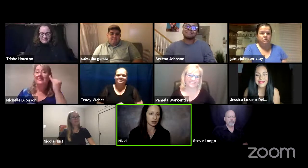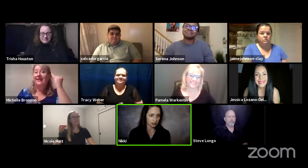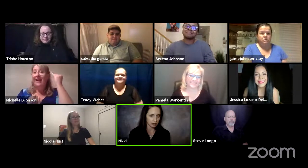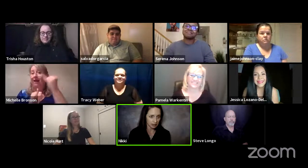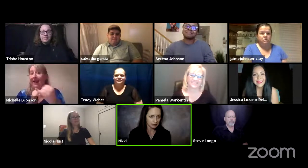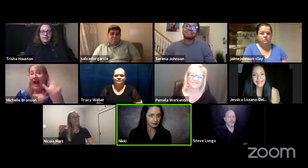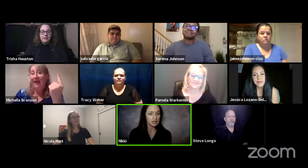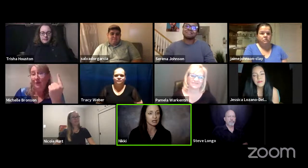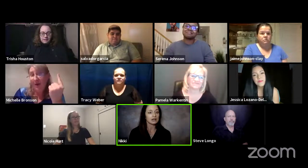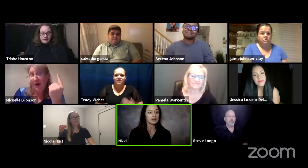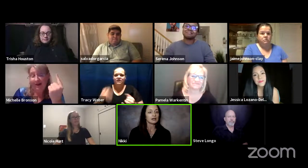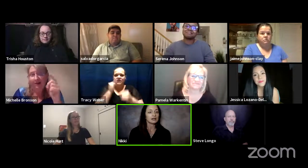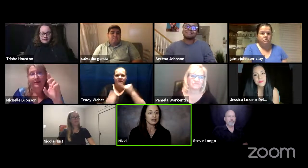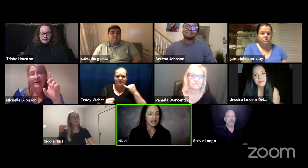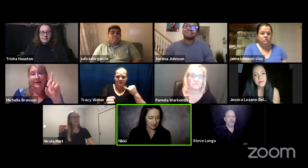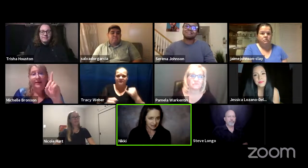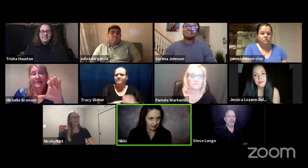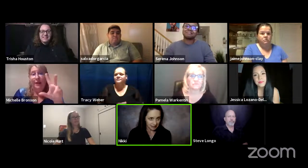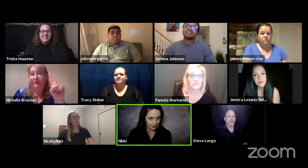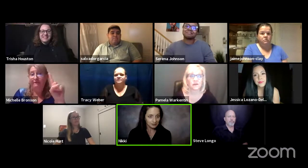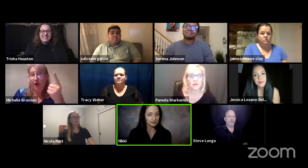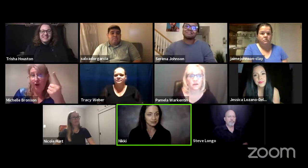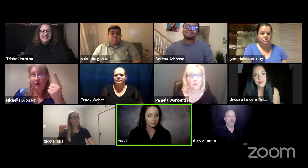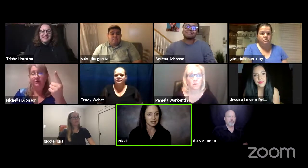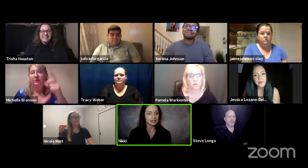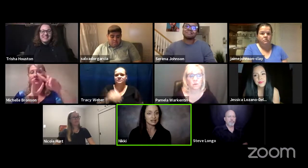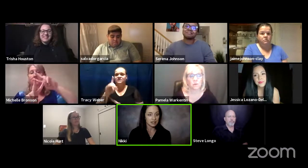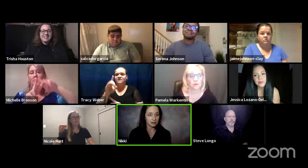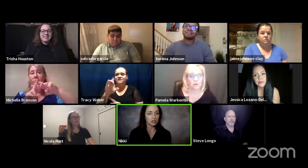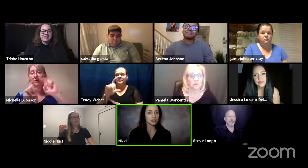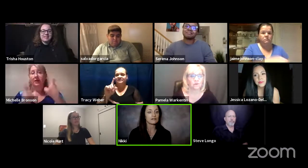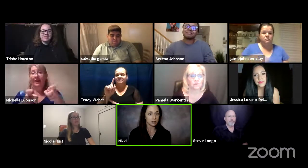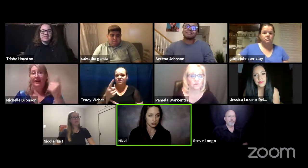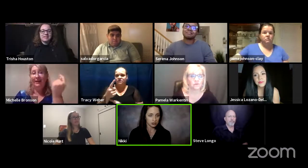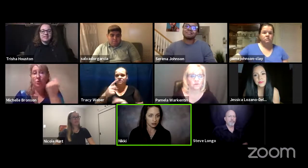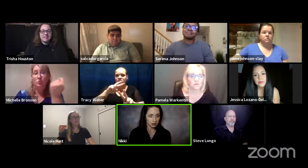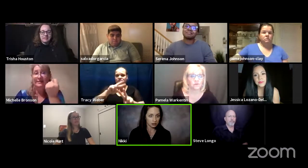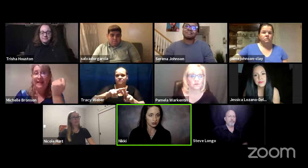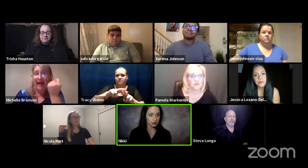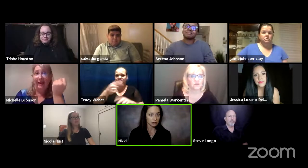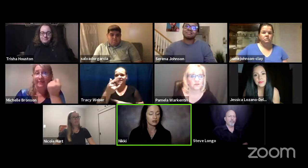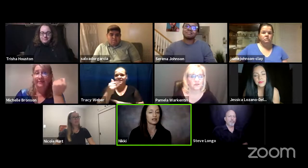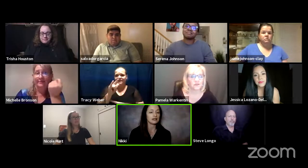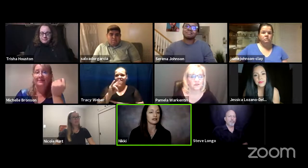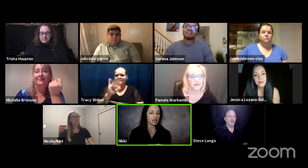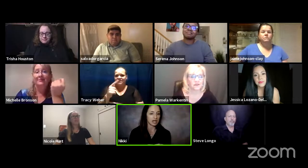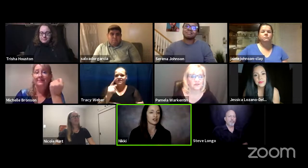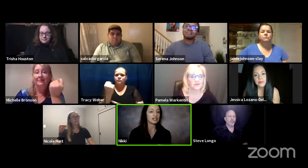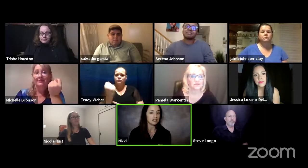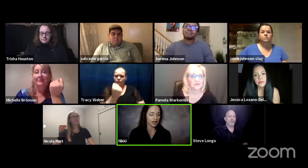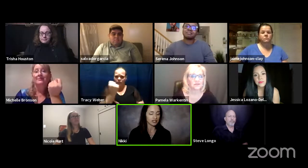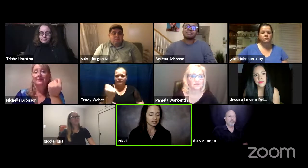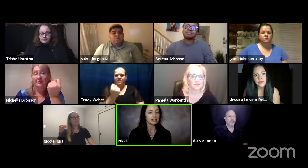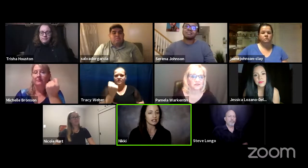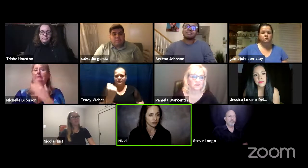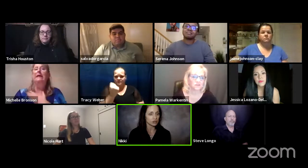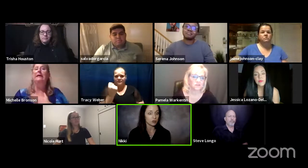every week. Lastly, December 1st, we have our hashtag Giving